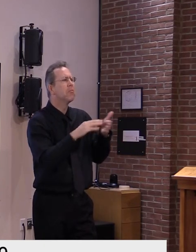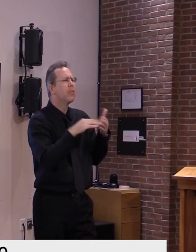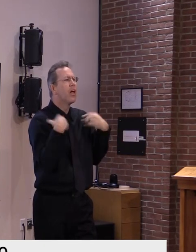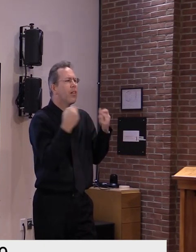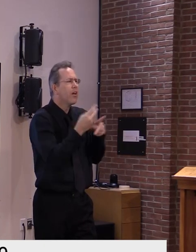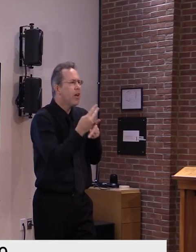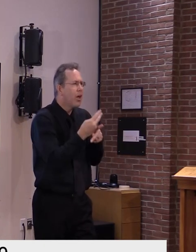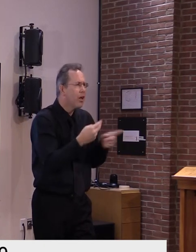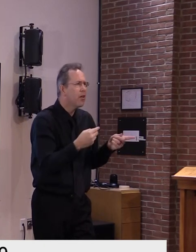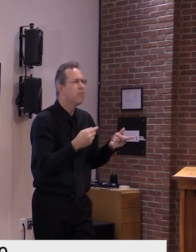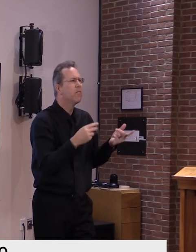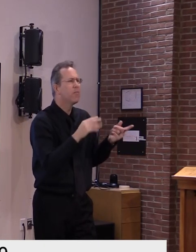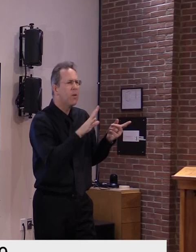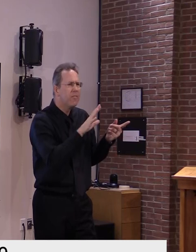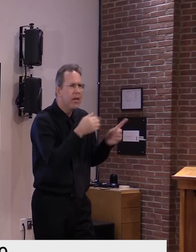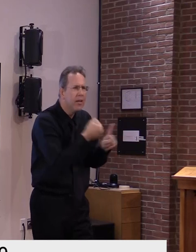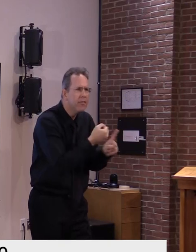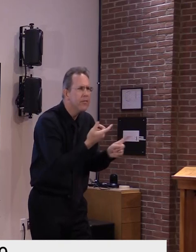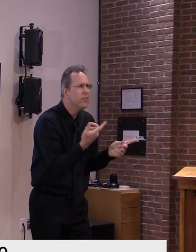Work sites, 54.